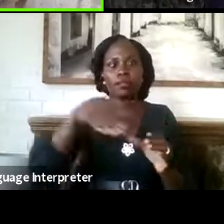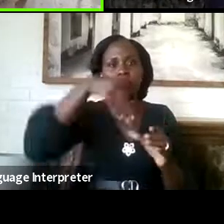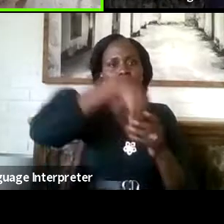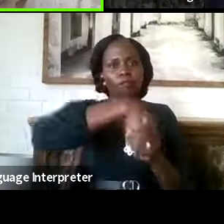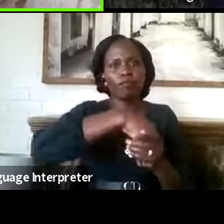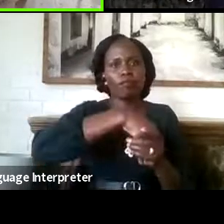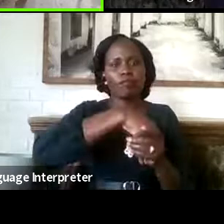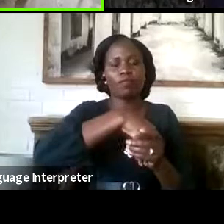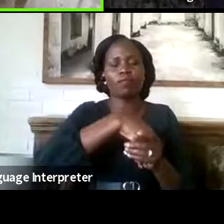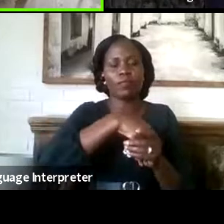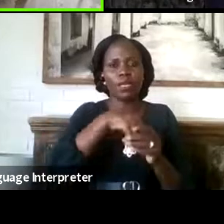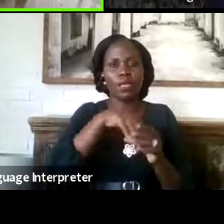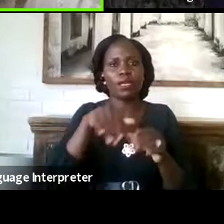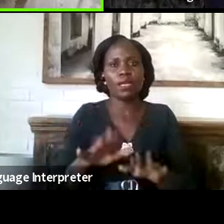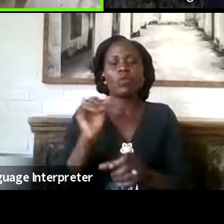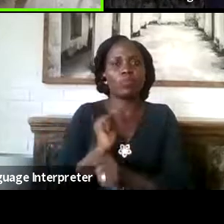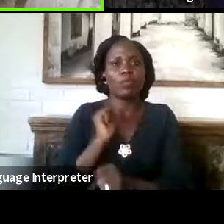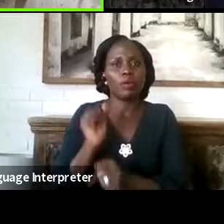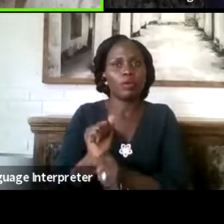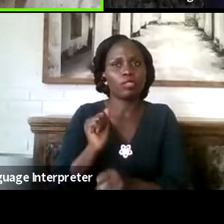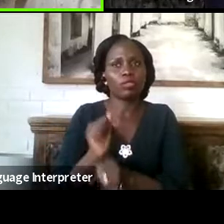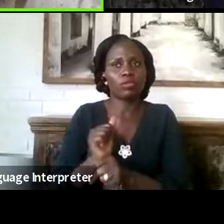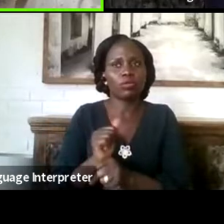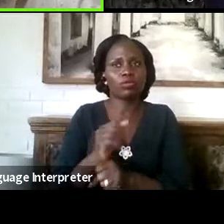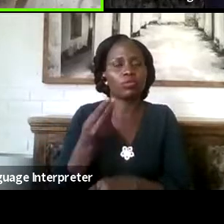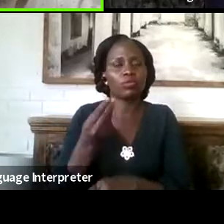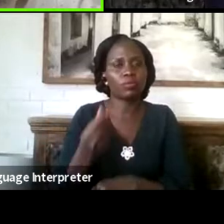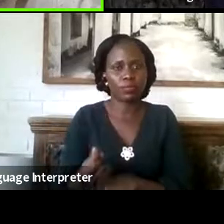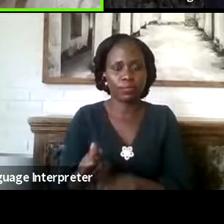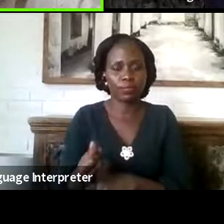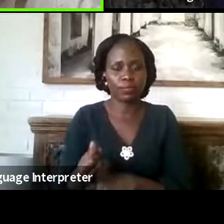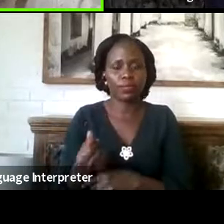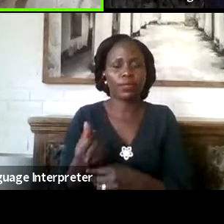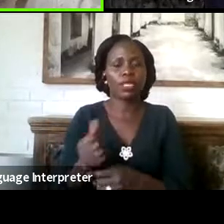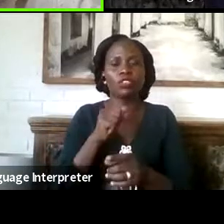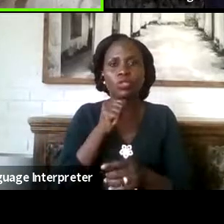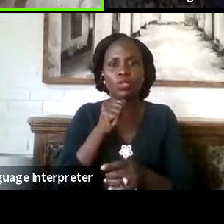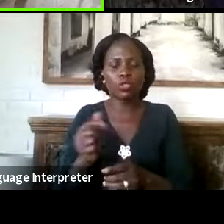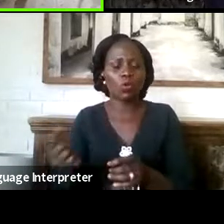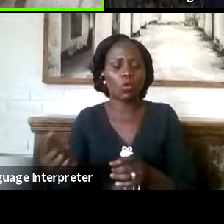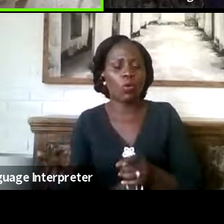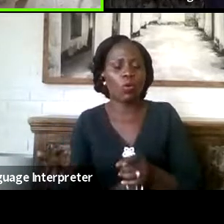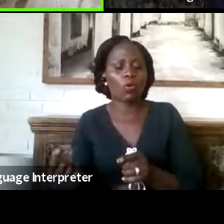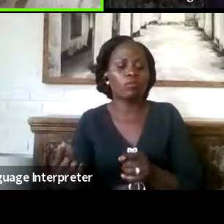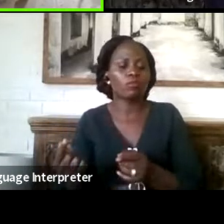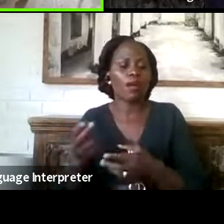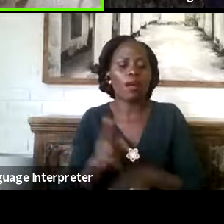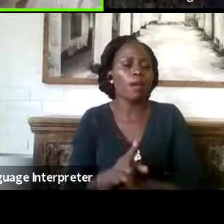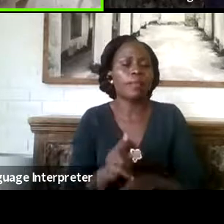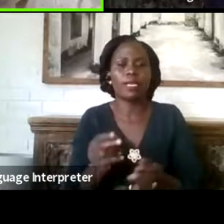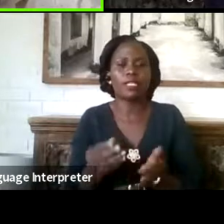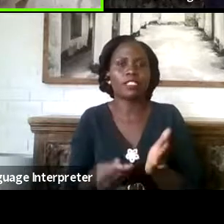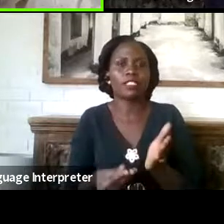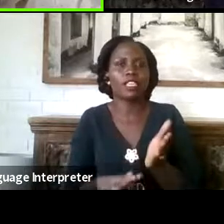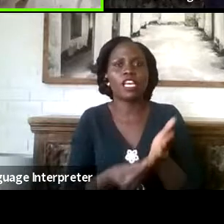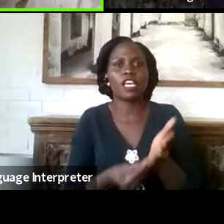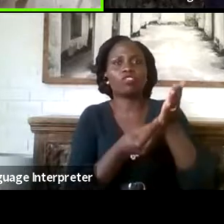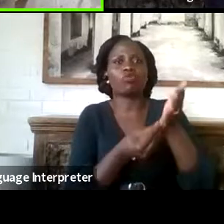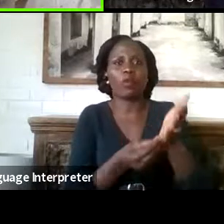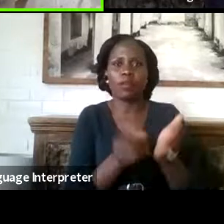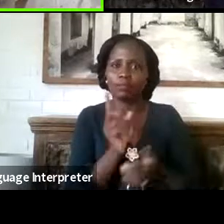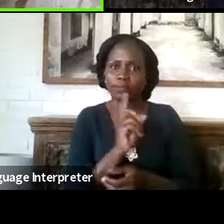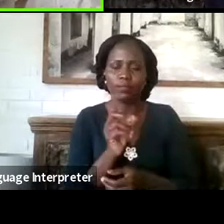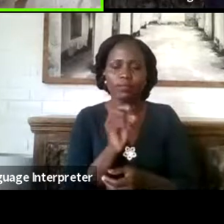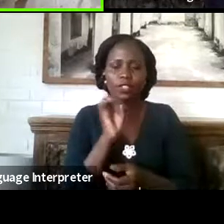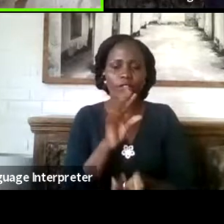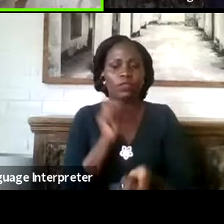operational costs, and not come as an extra thing. So if we can change this discourse,